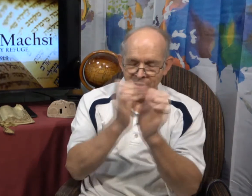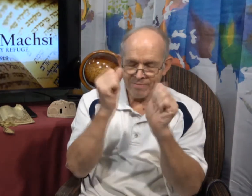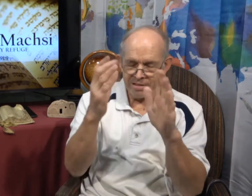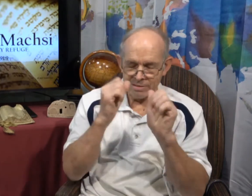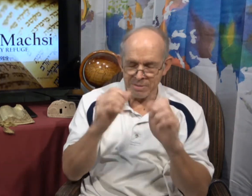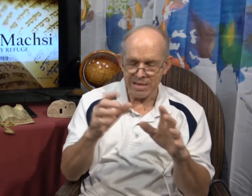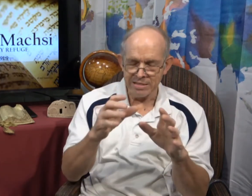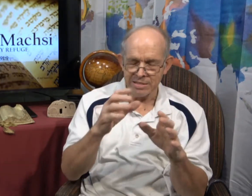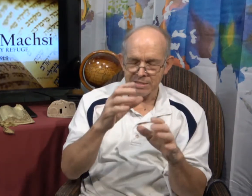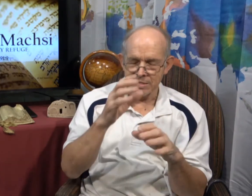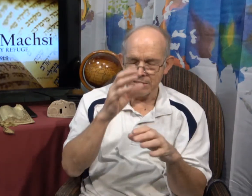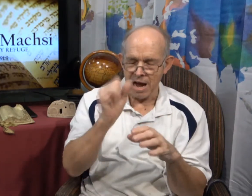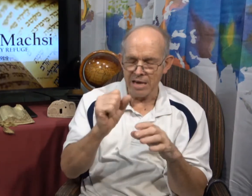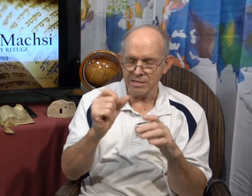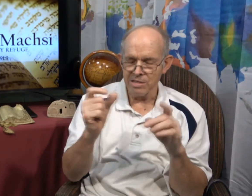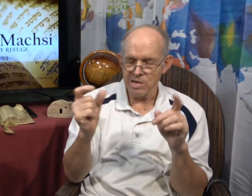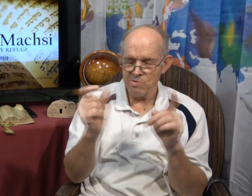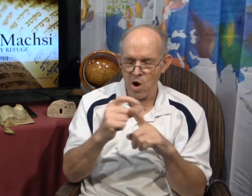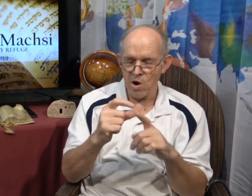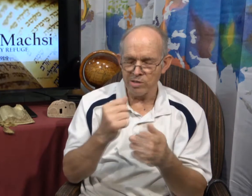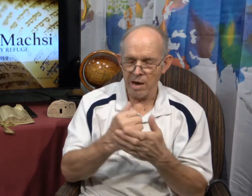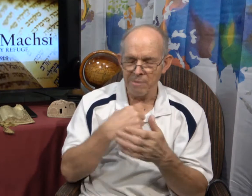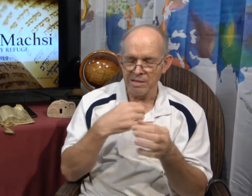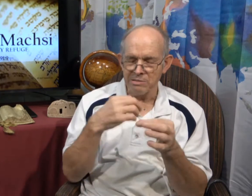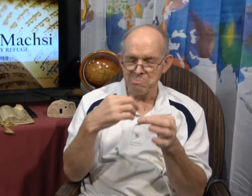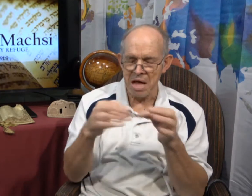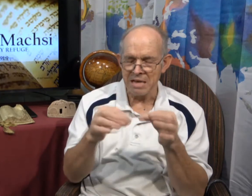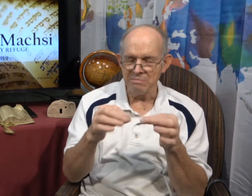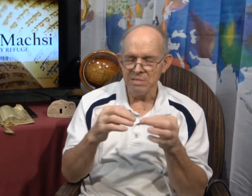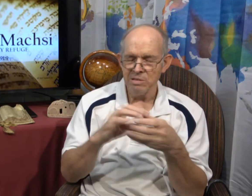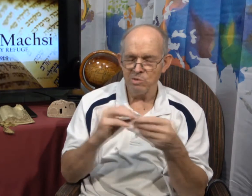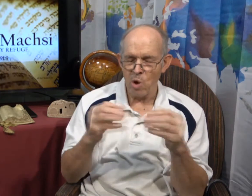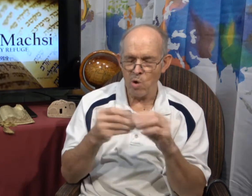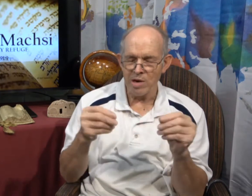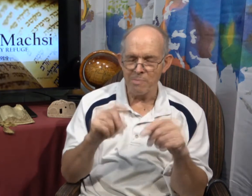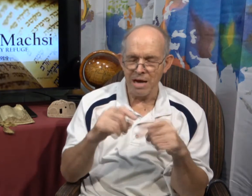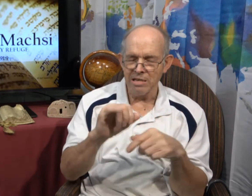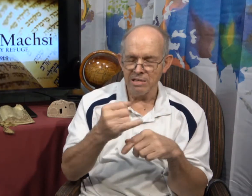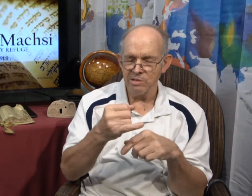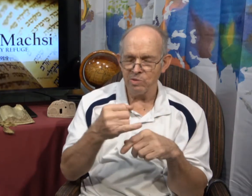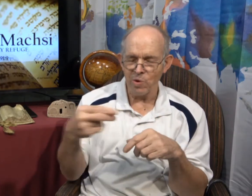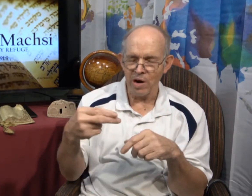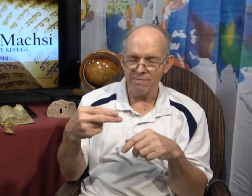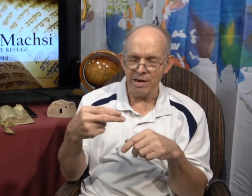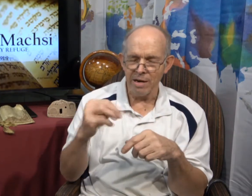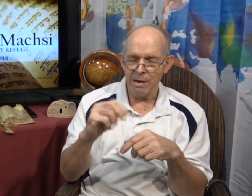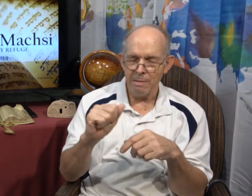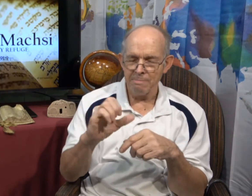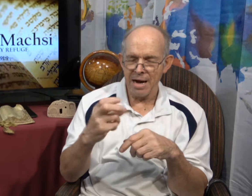For the best God's word has been spread. Sorry about JEHOVAH